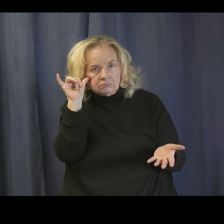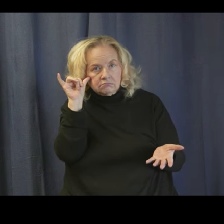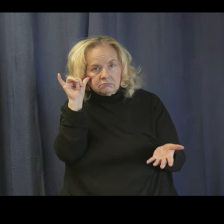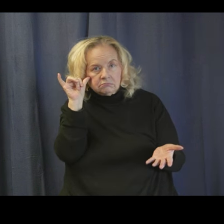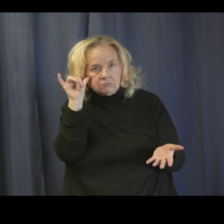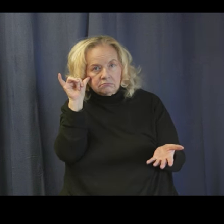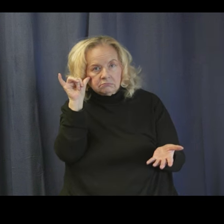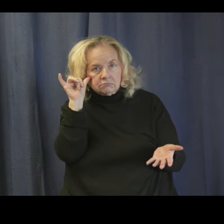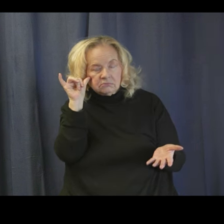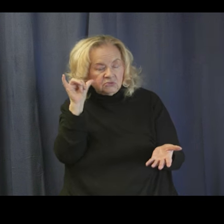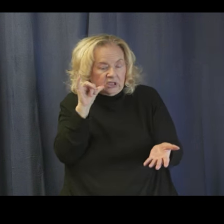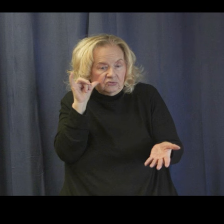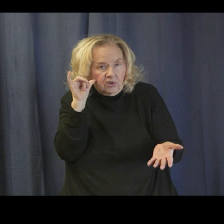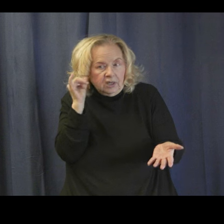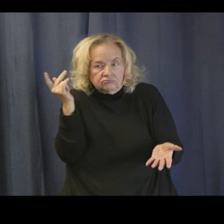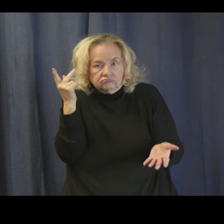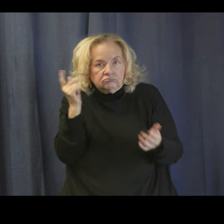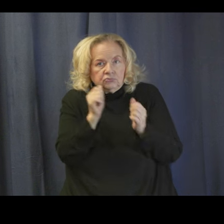yesterday.